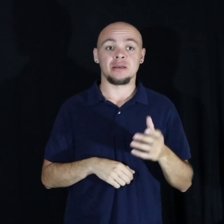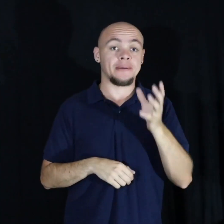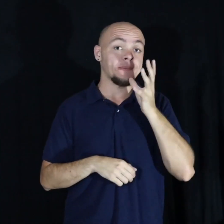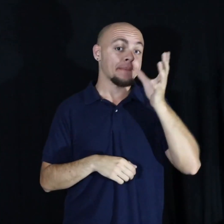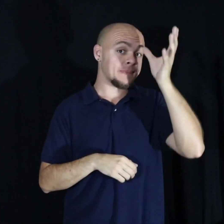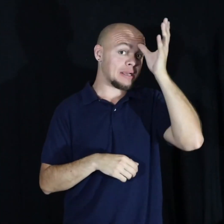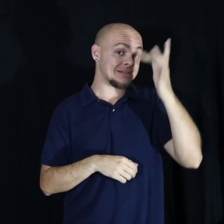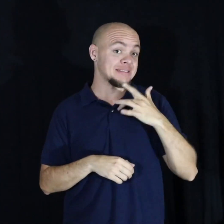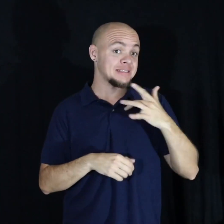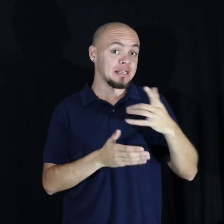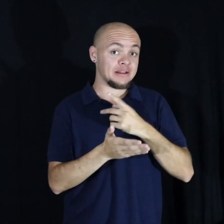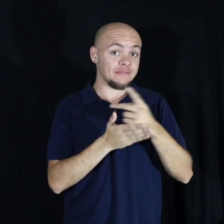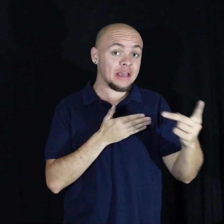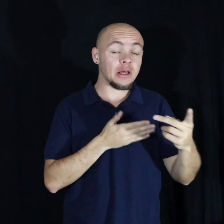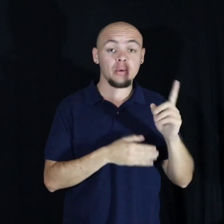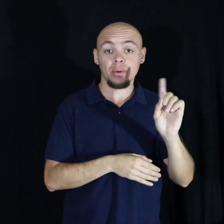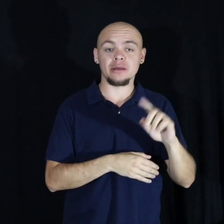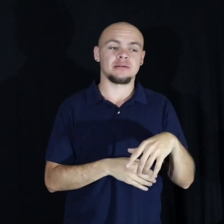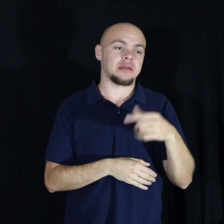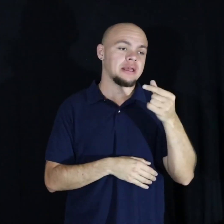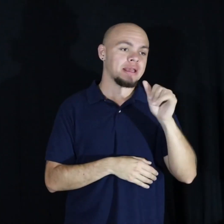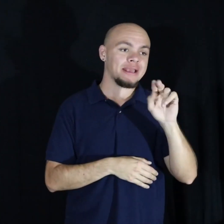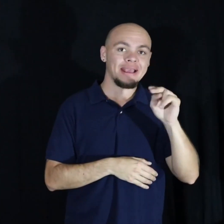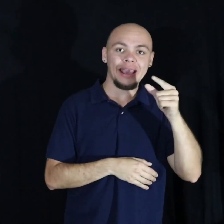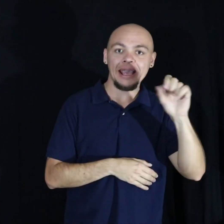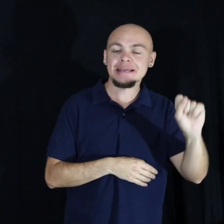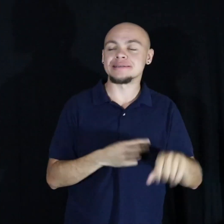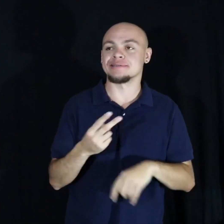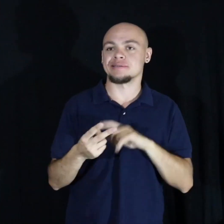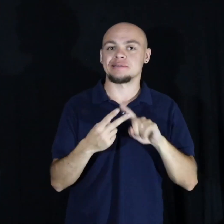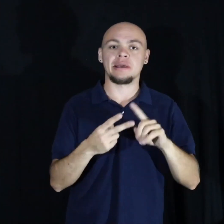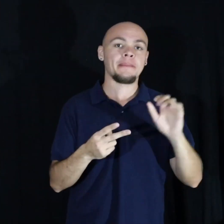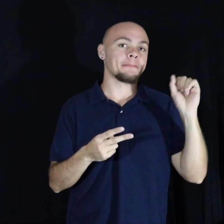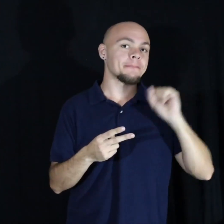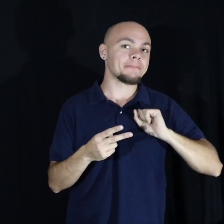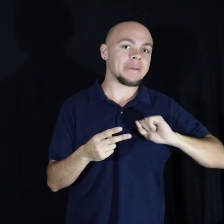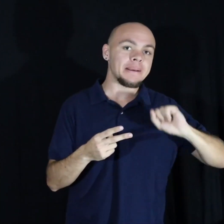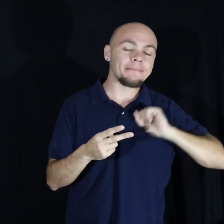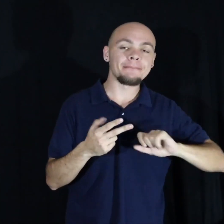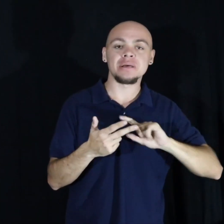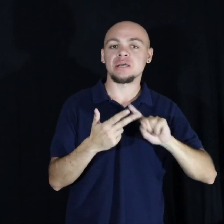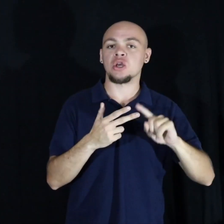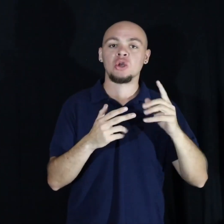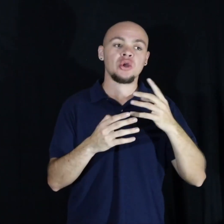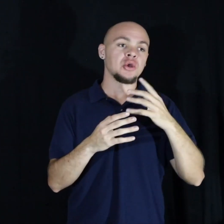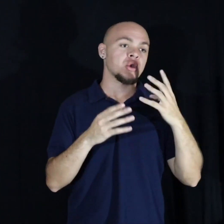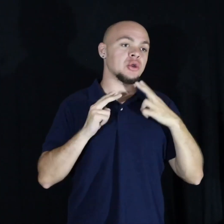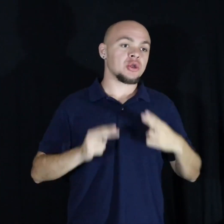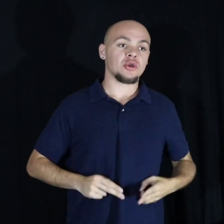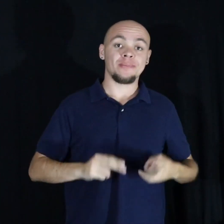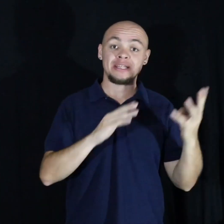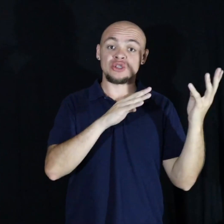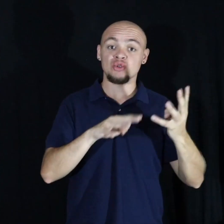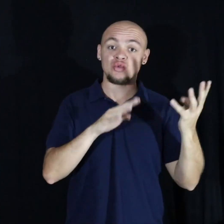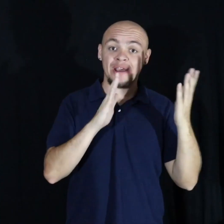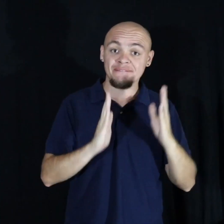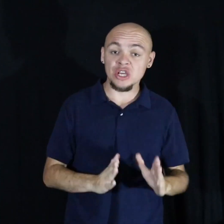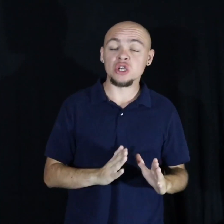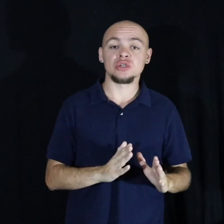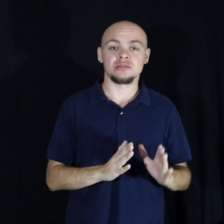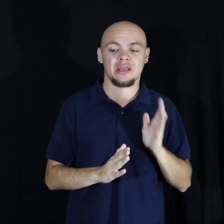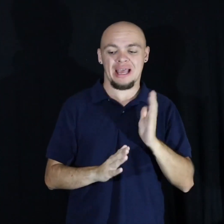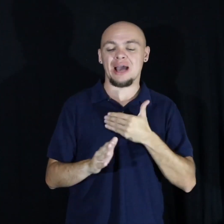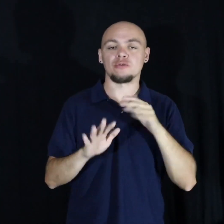parents, the gangs, the drug dealers, the pimps, and human traffickers, and the prison system succeeds at taking our